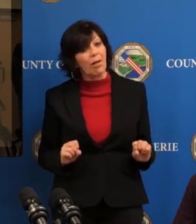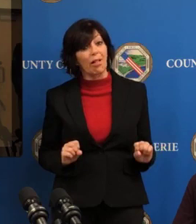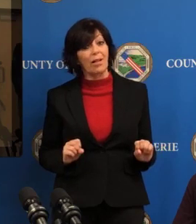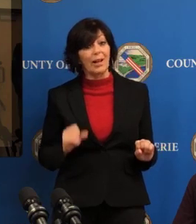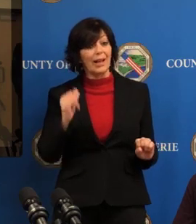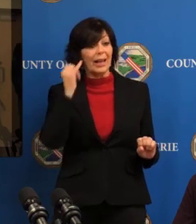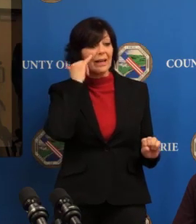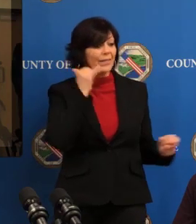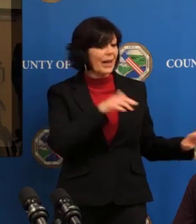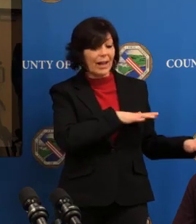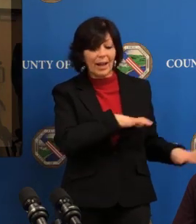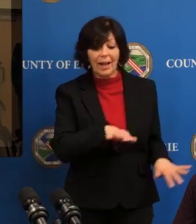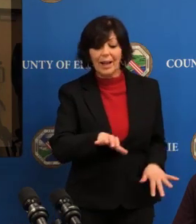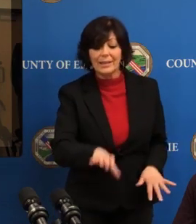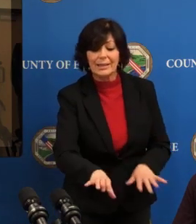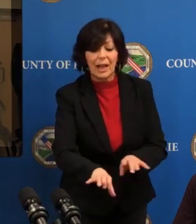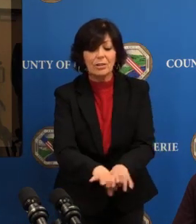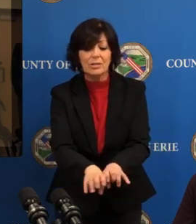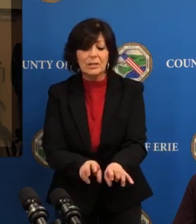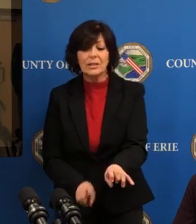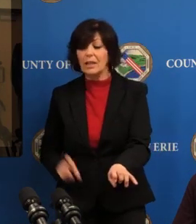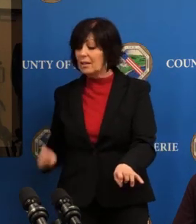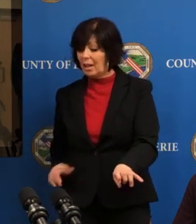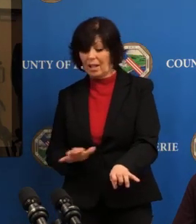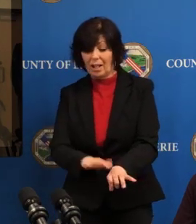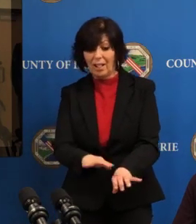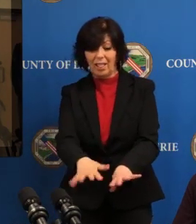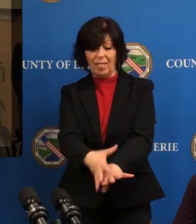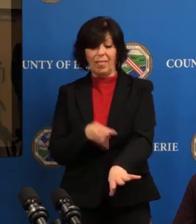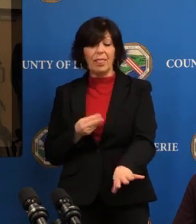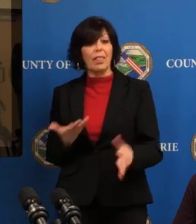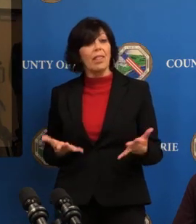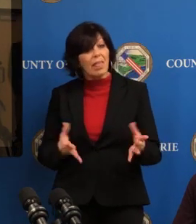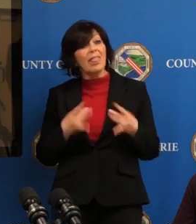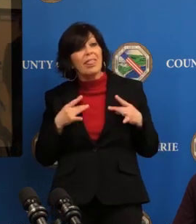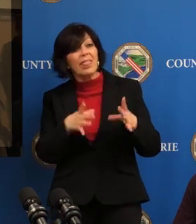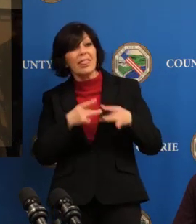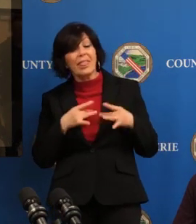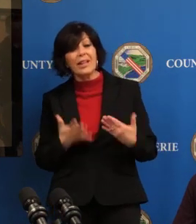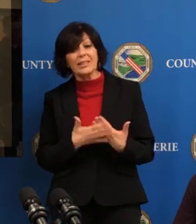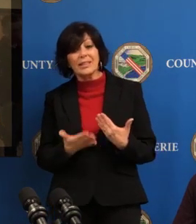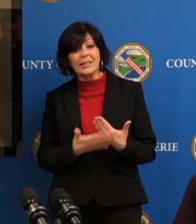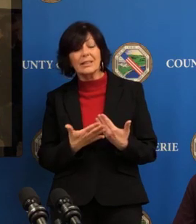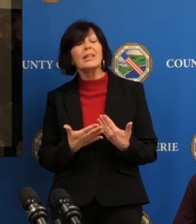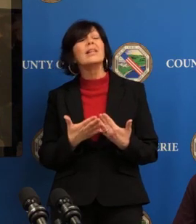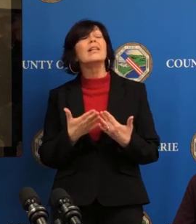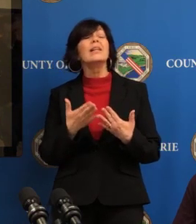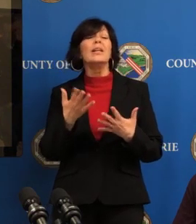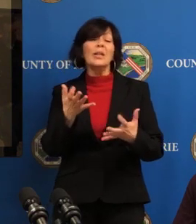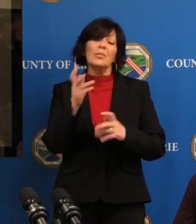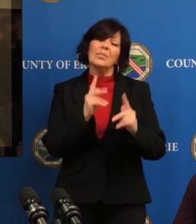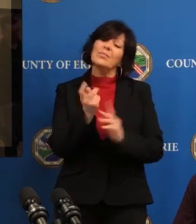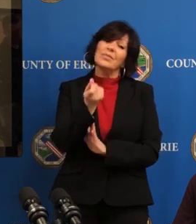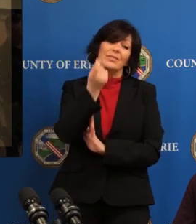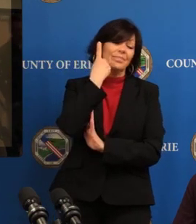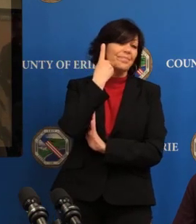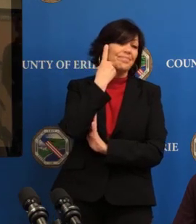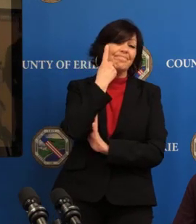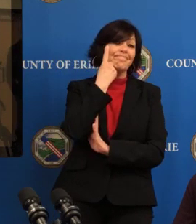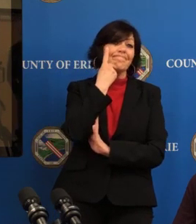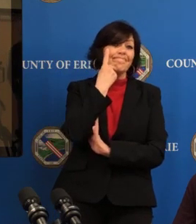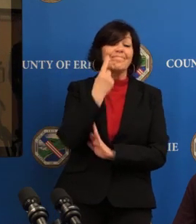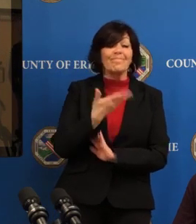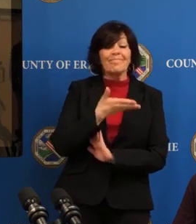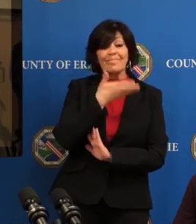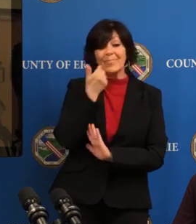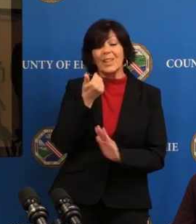touch a pew and you put your hand on the pew, you may get it yourself. And we want people to understand that it's really smart at this